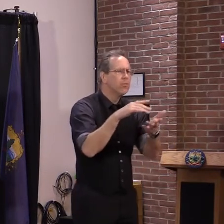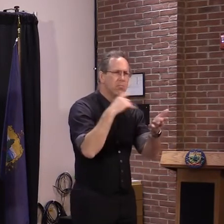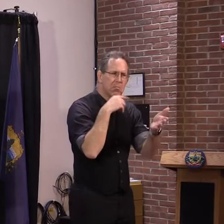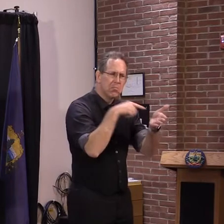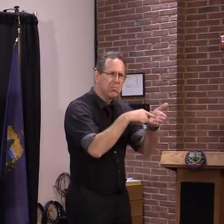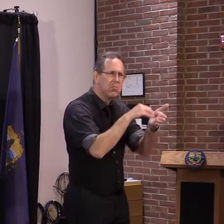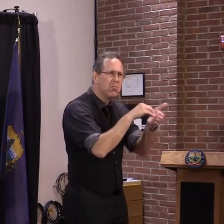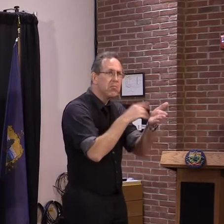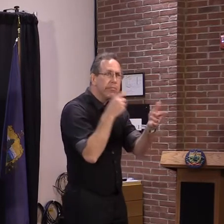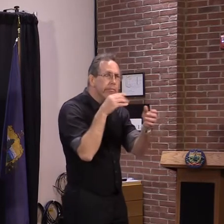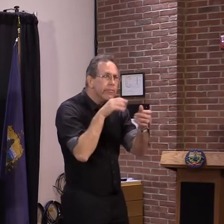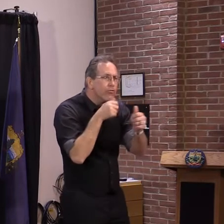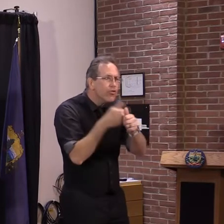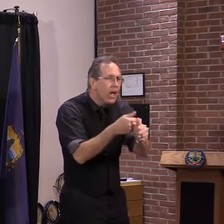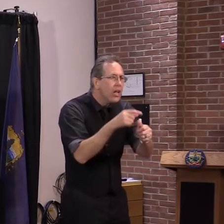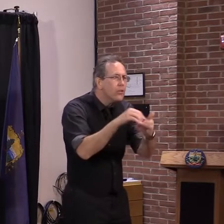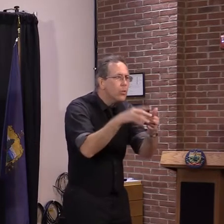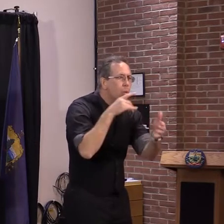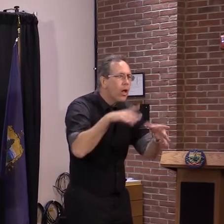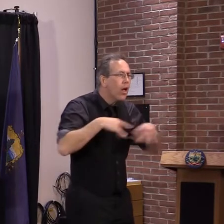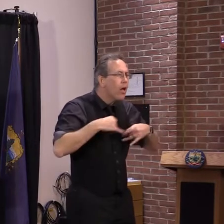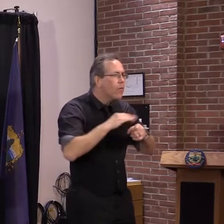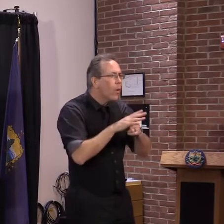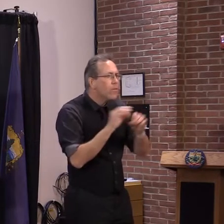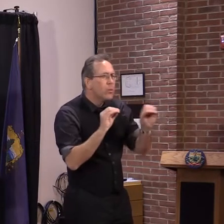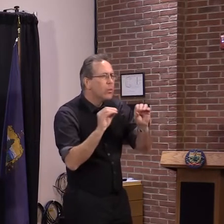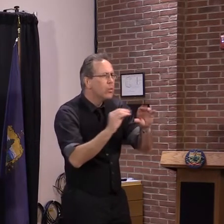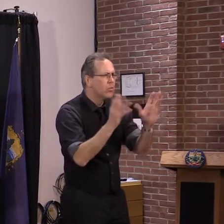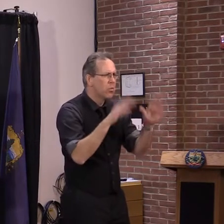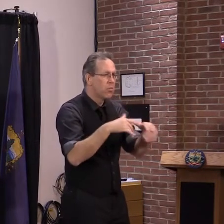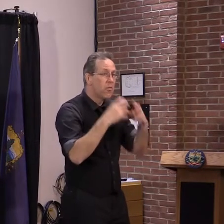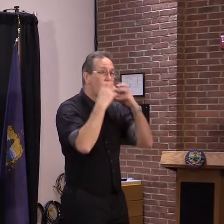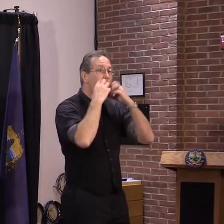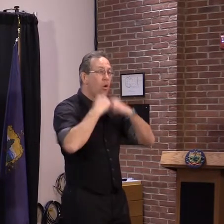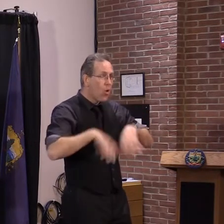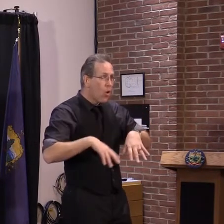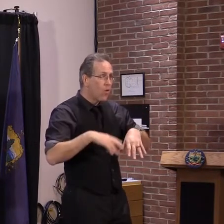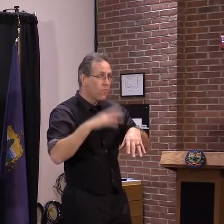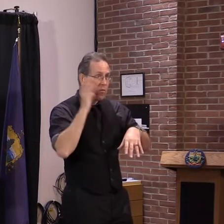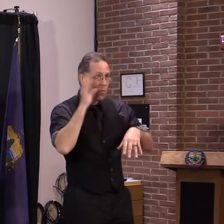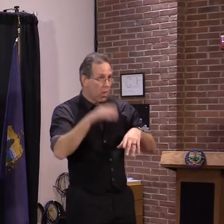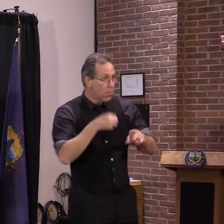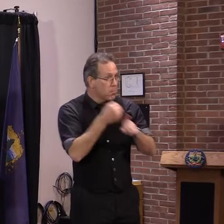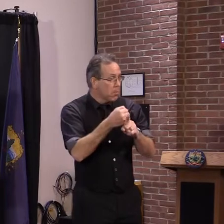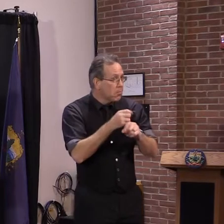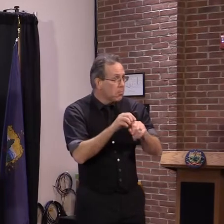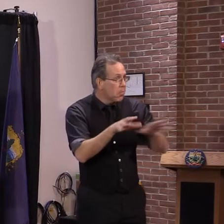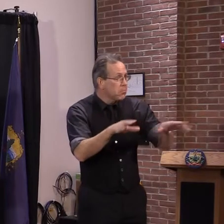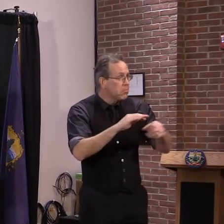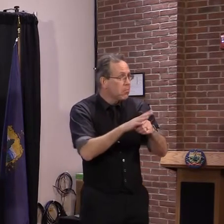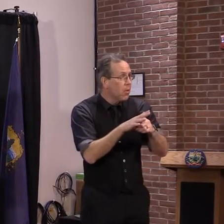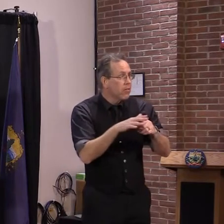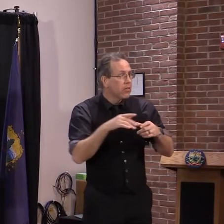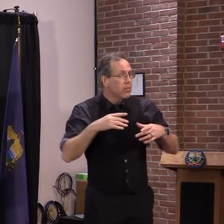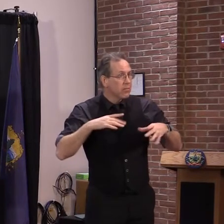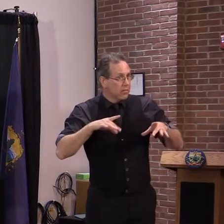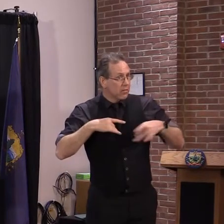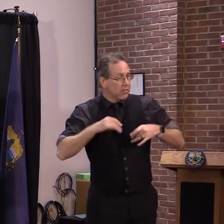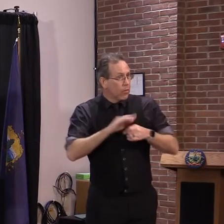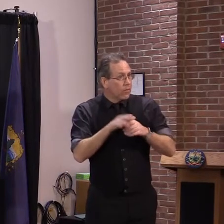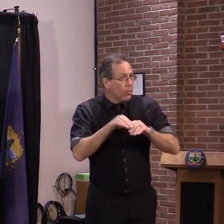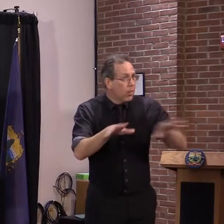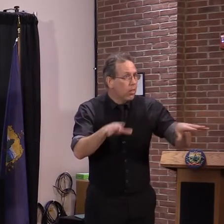know if this end of the rule is going to cause a rise in cases and closures among